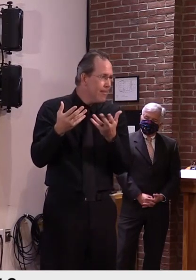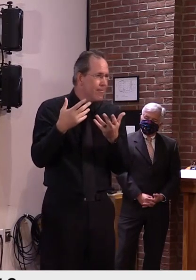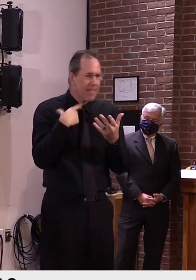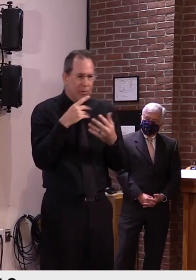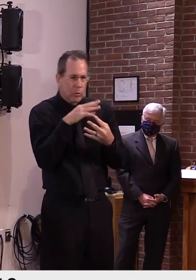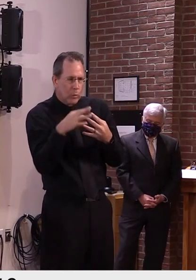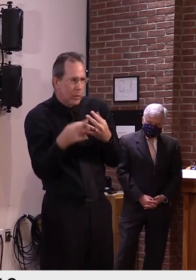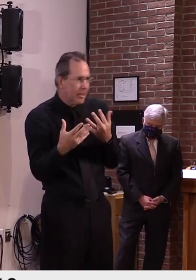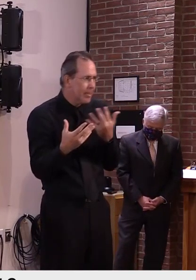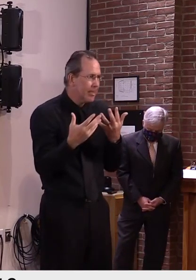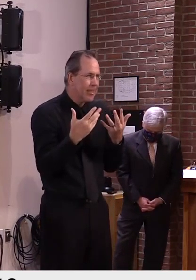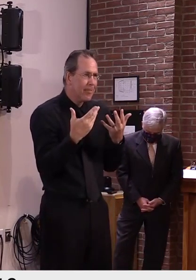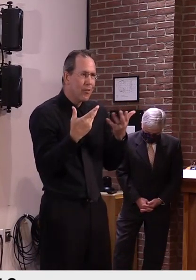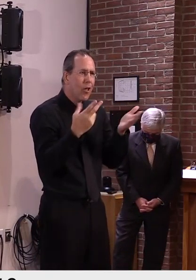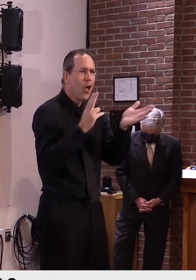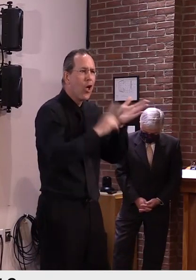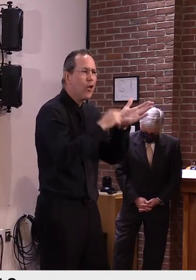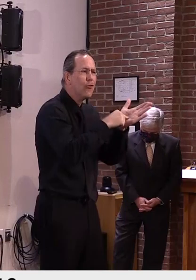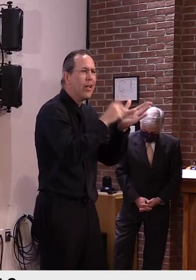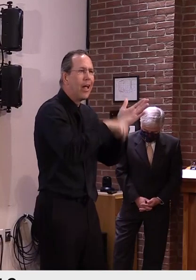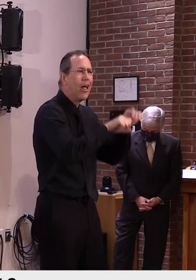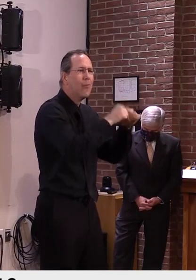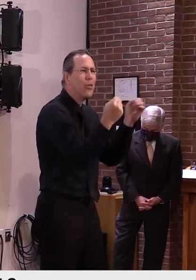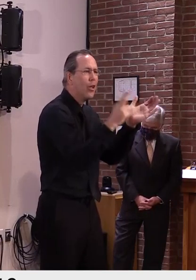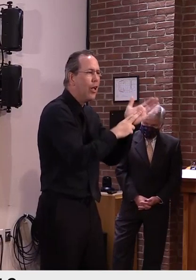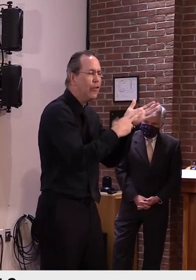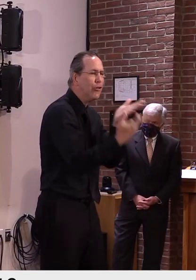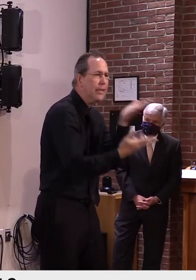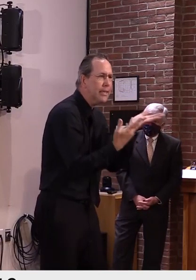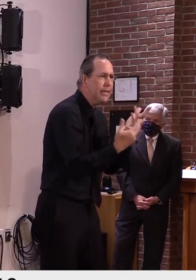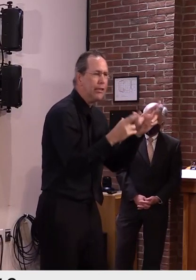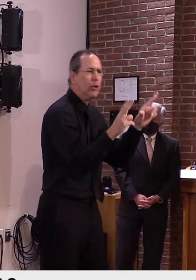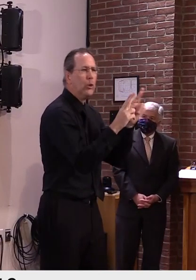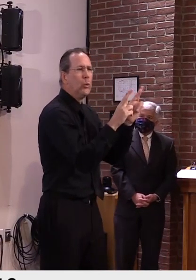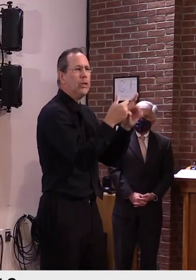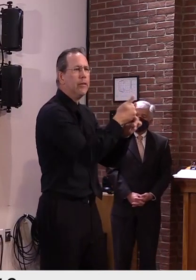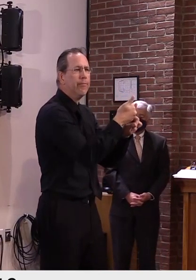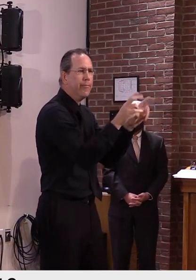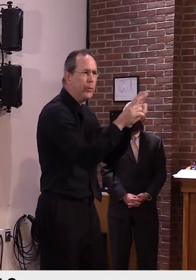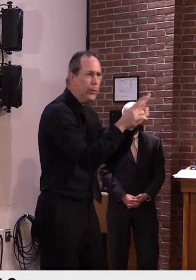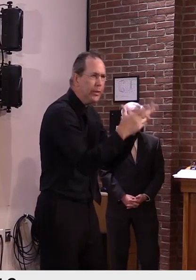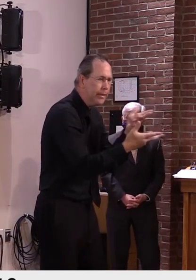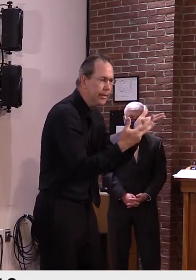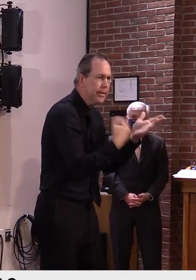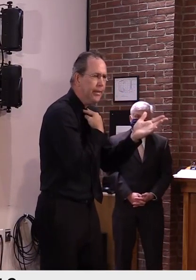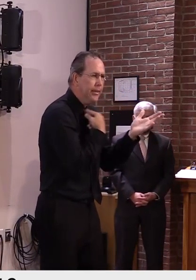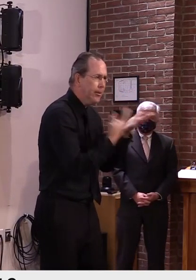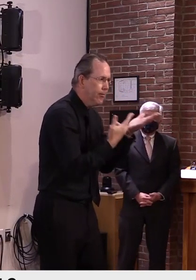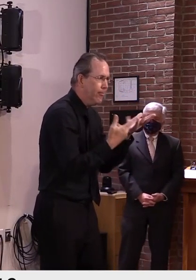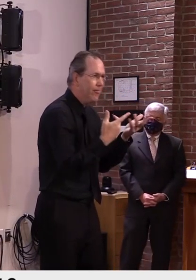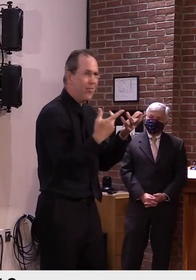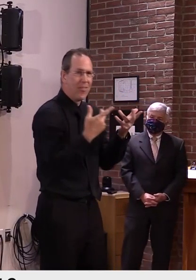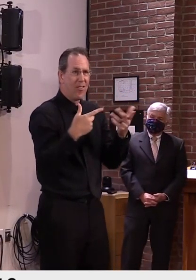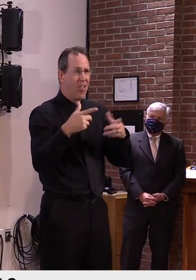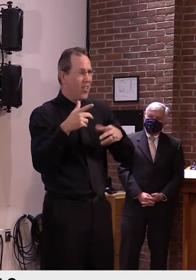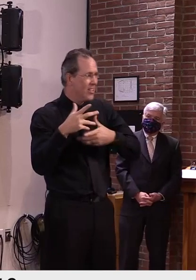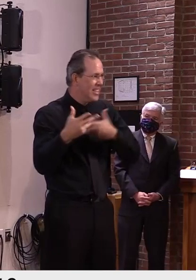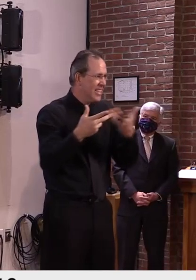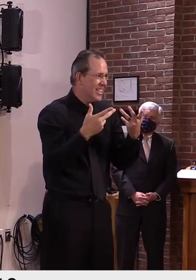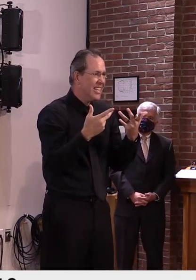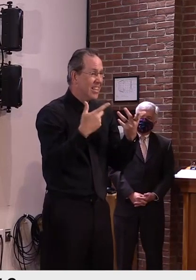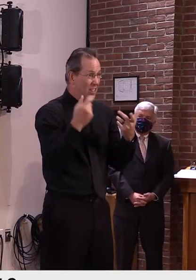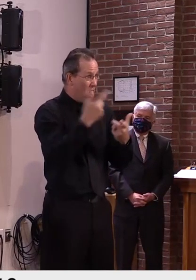forth. So it appears that they have a path forward. I'm not sure that it's going to satisfy everyone, but